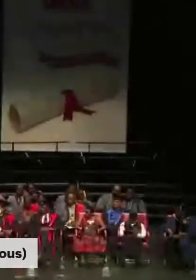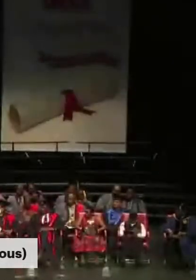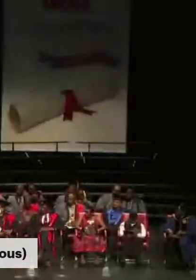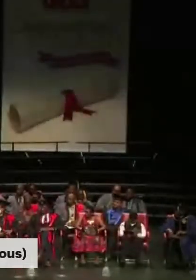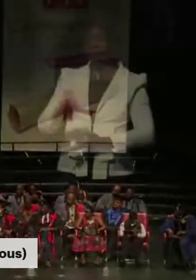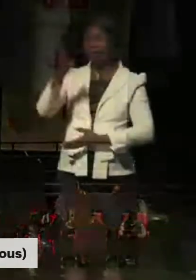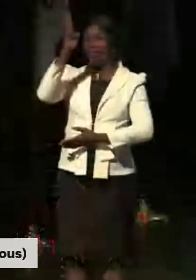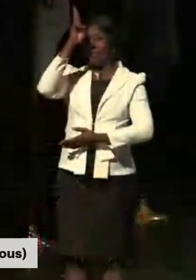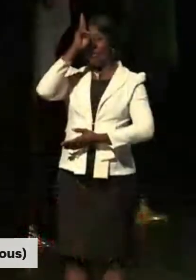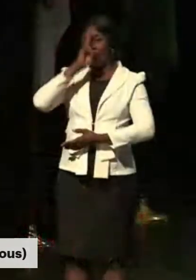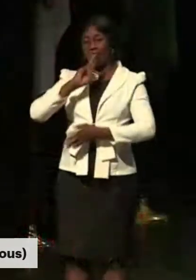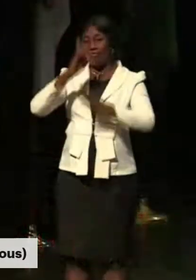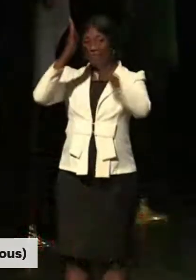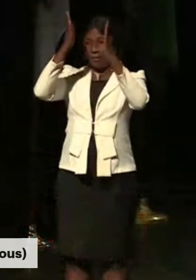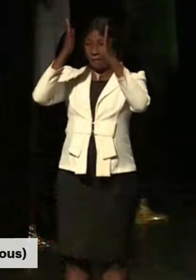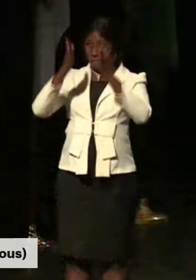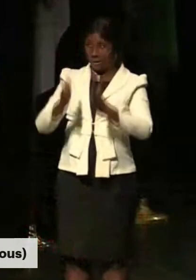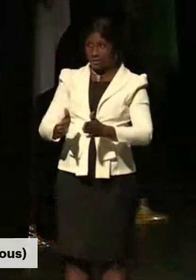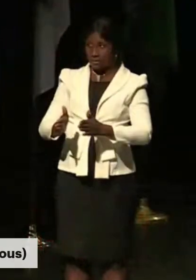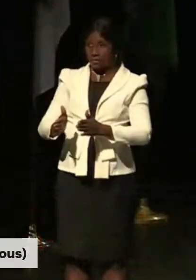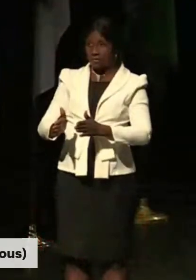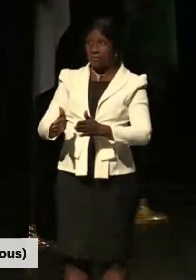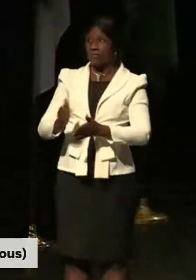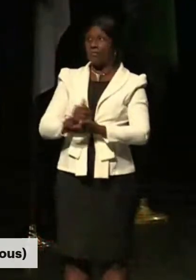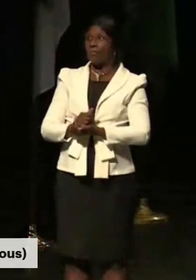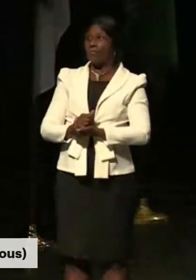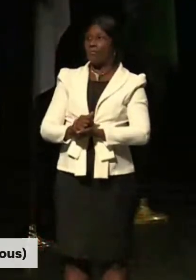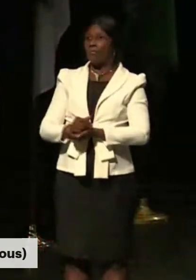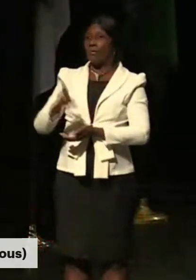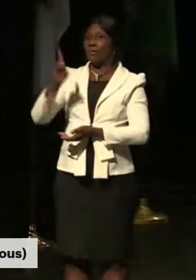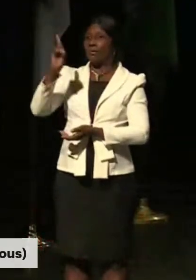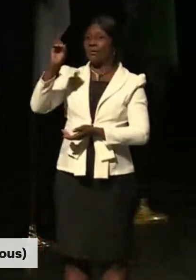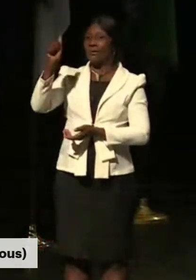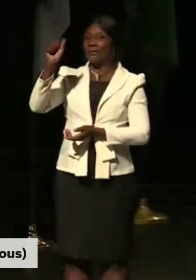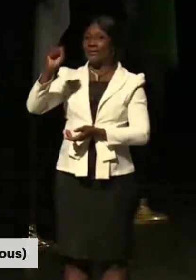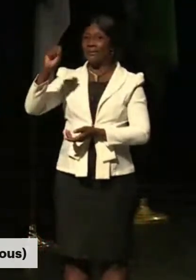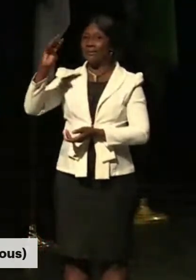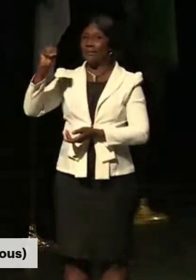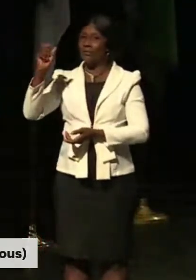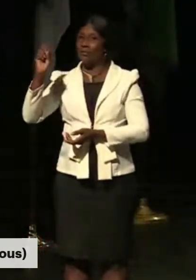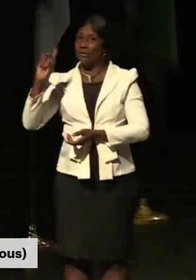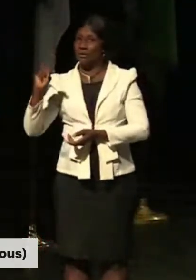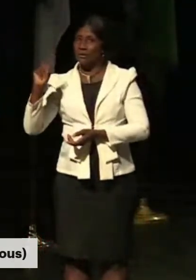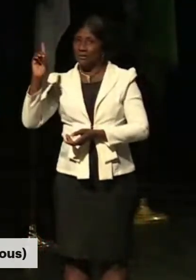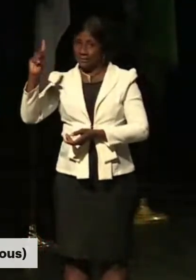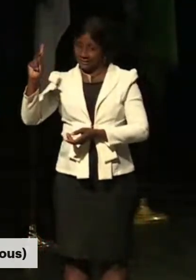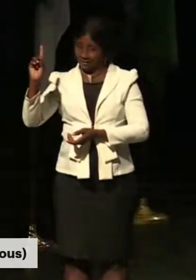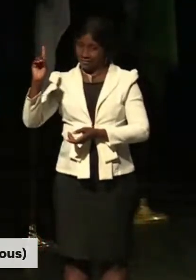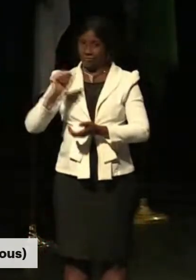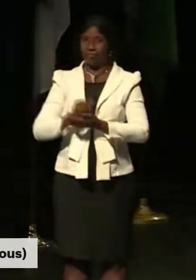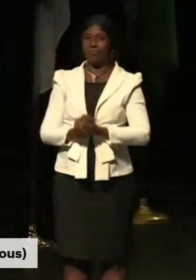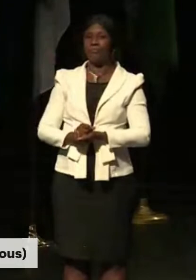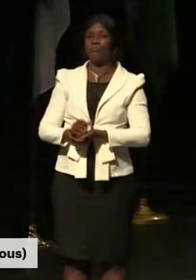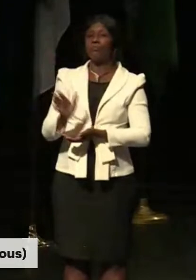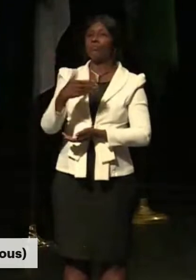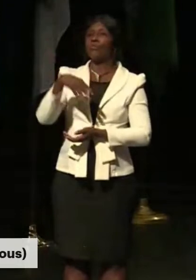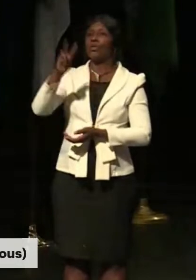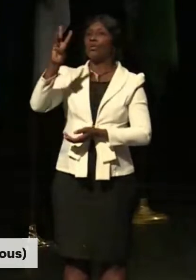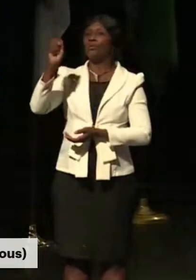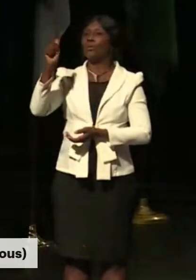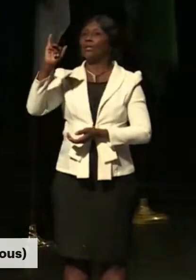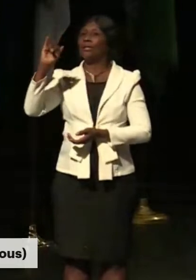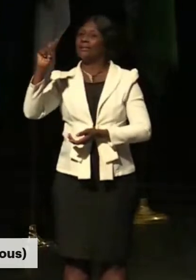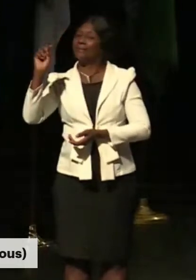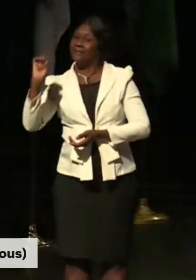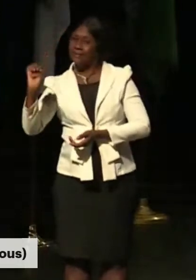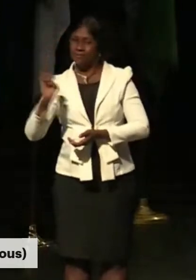Honorary Doctor of Humane Letters, posthumous, Desmond Wheat. Mr. Desmond Wheat was an accomplished